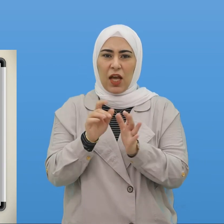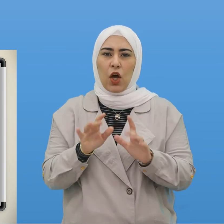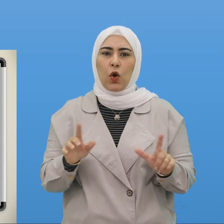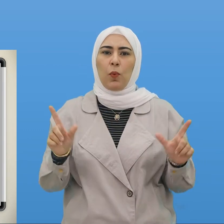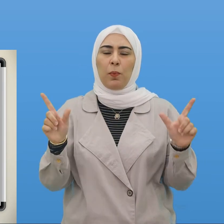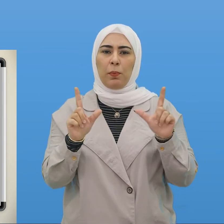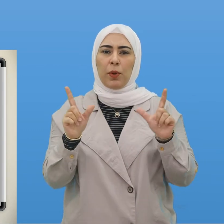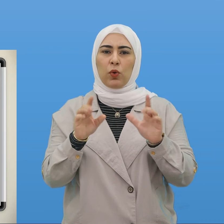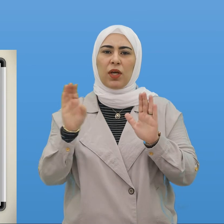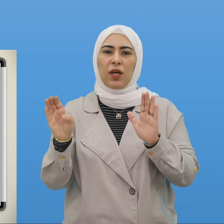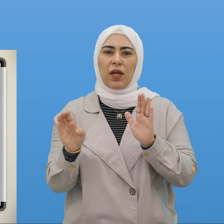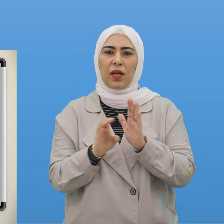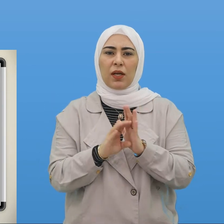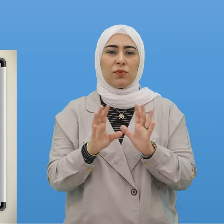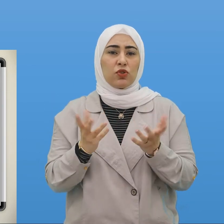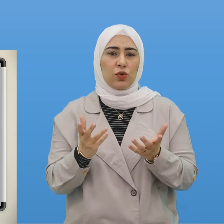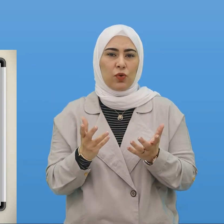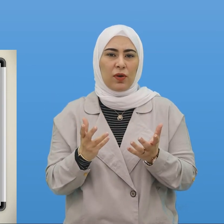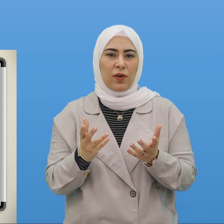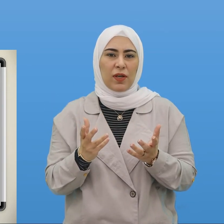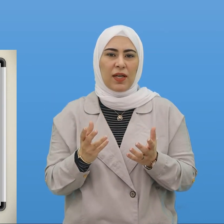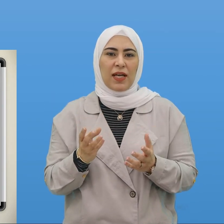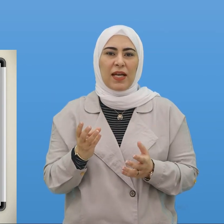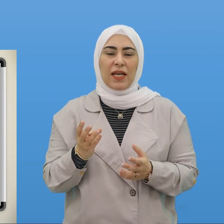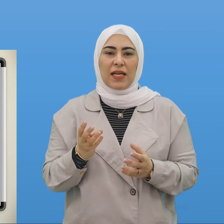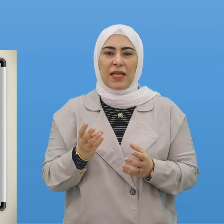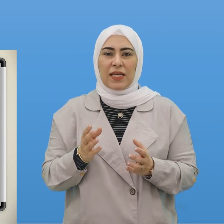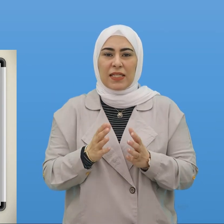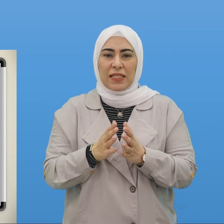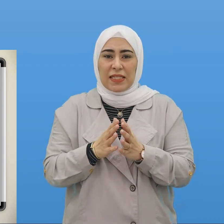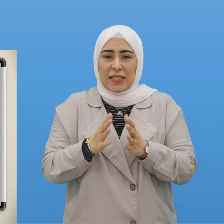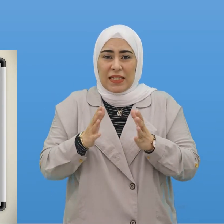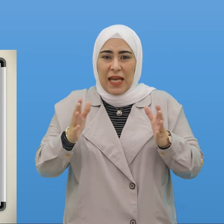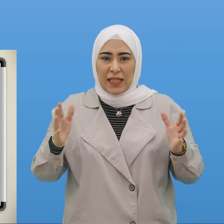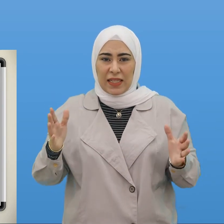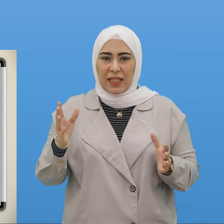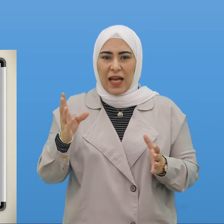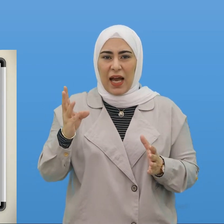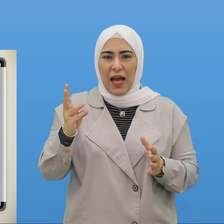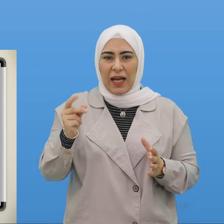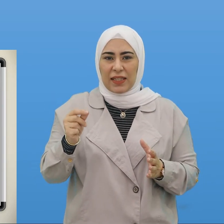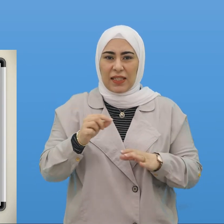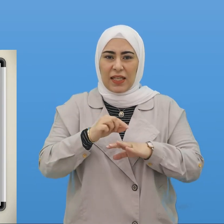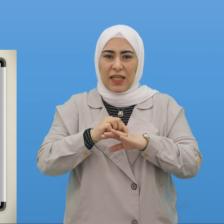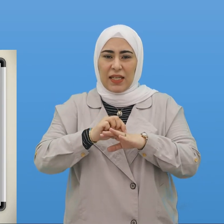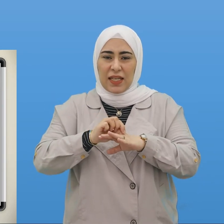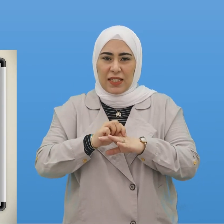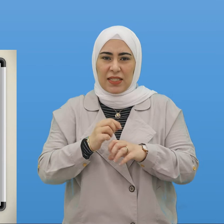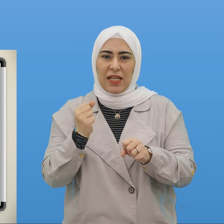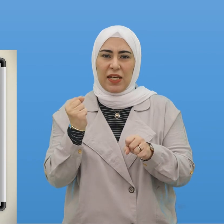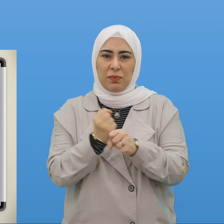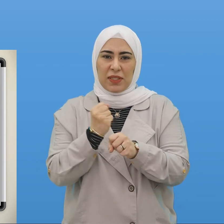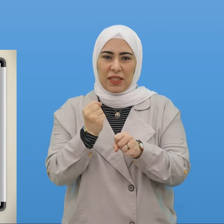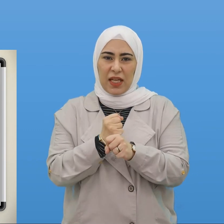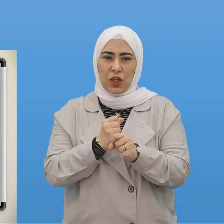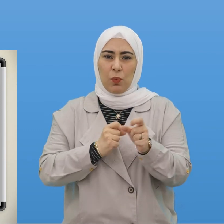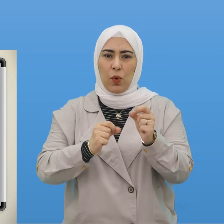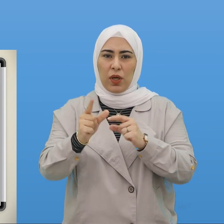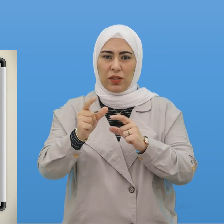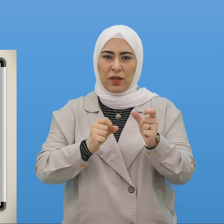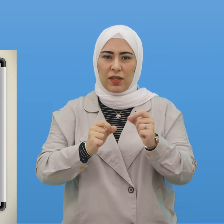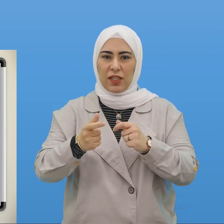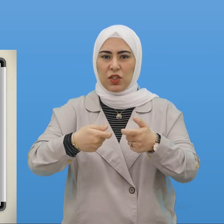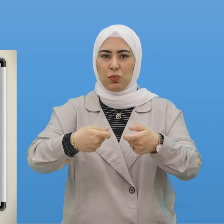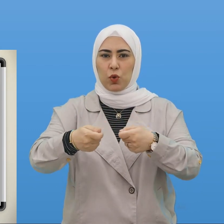the increase in the number of ordinary people who use internet websites to buy things. This is